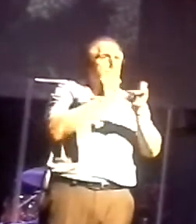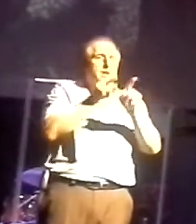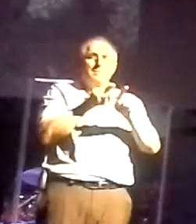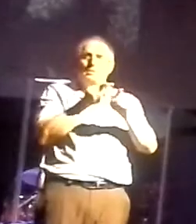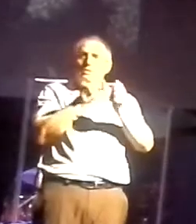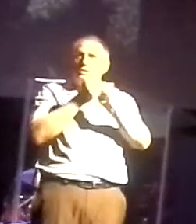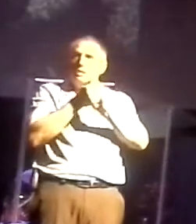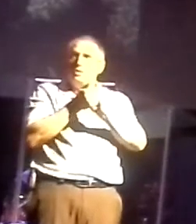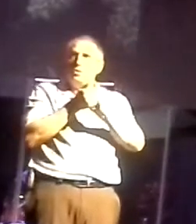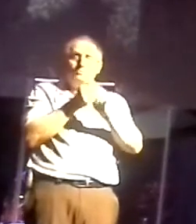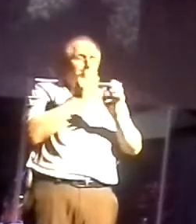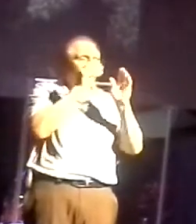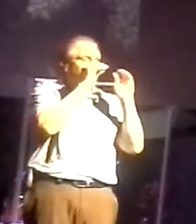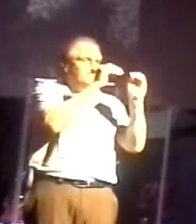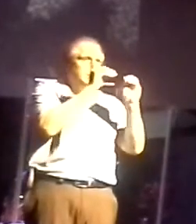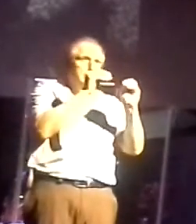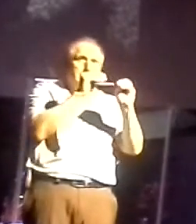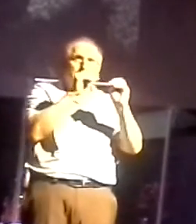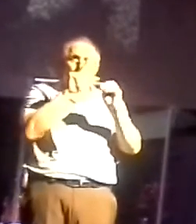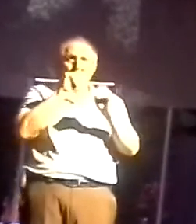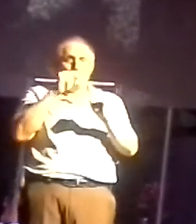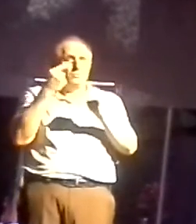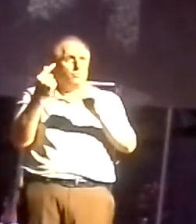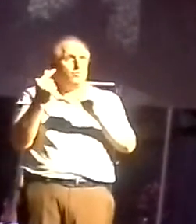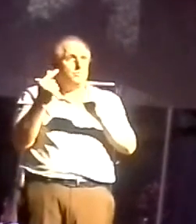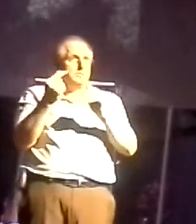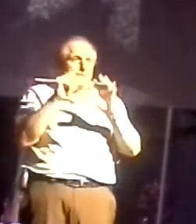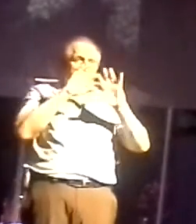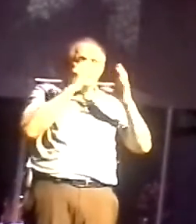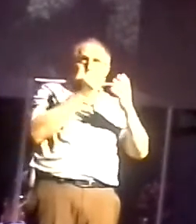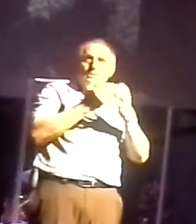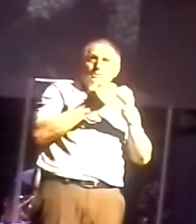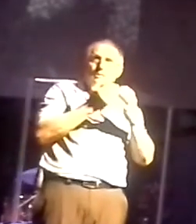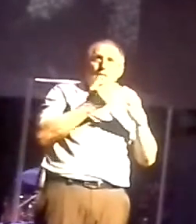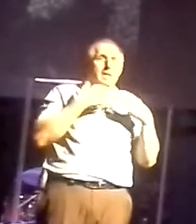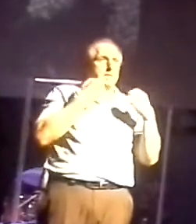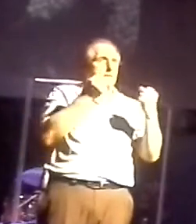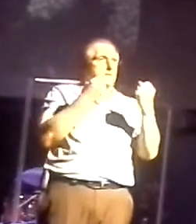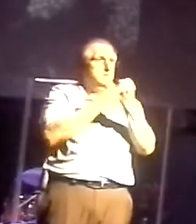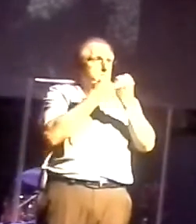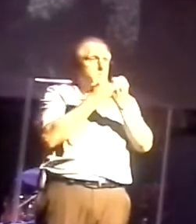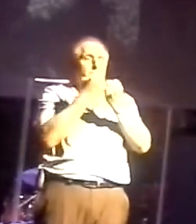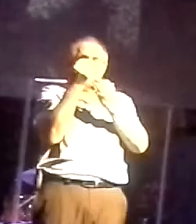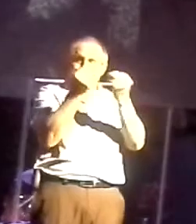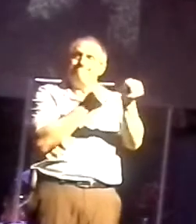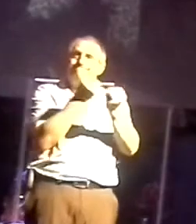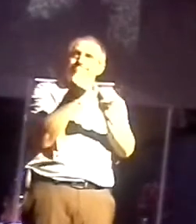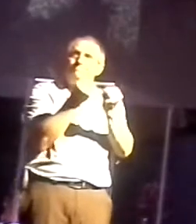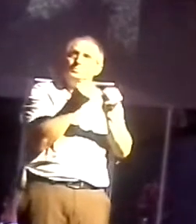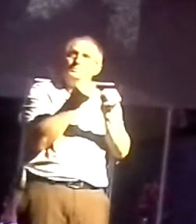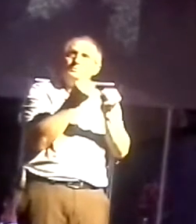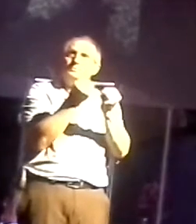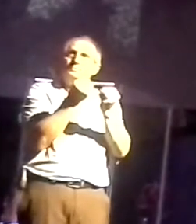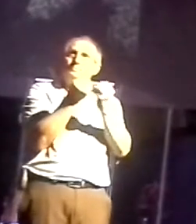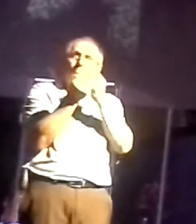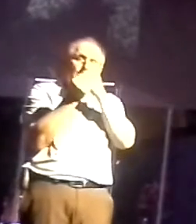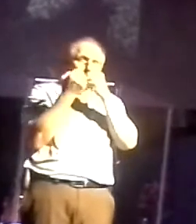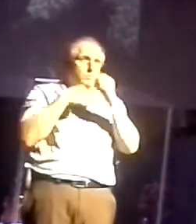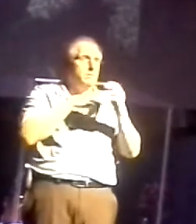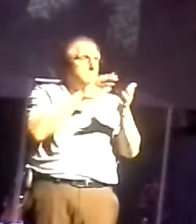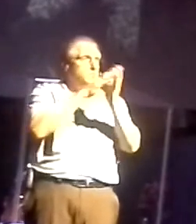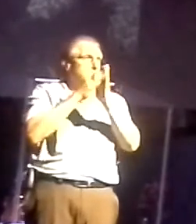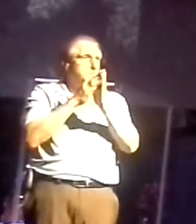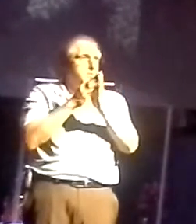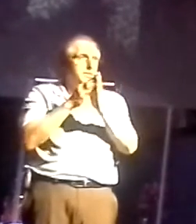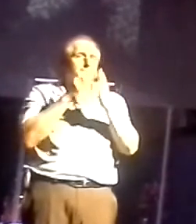happens through discipleship coaching, life together groups, classes, and healing and support ministries. We